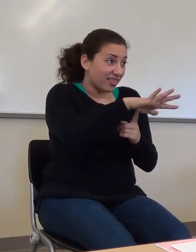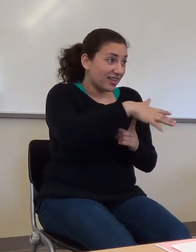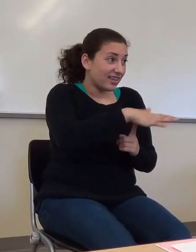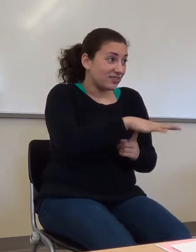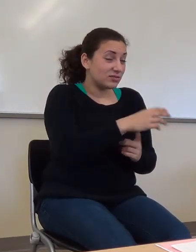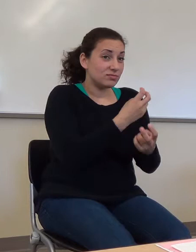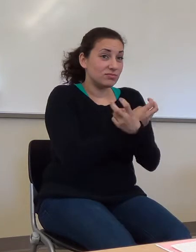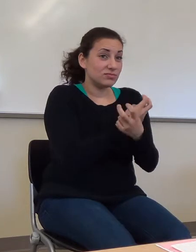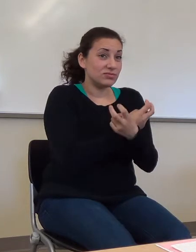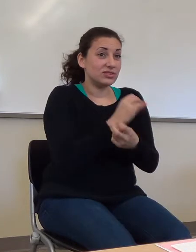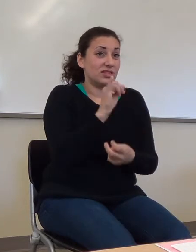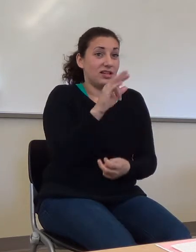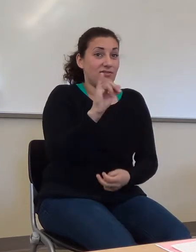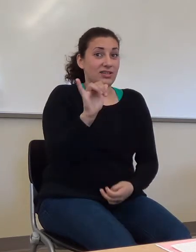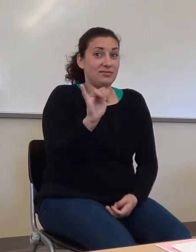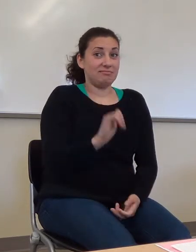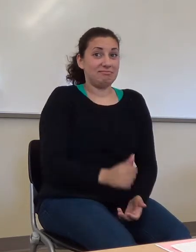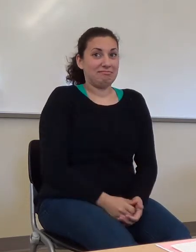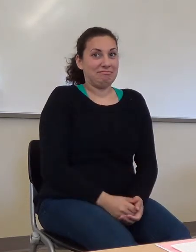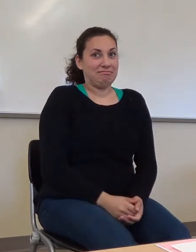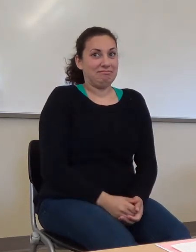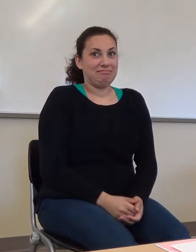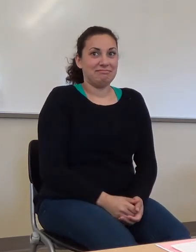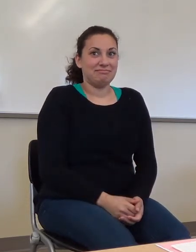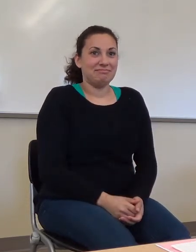ivy will